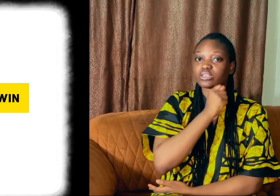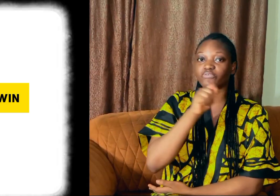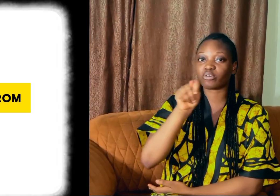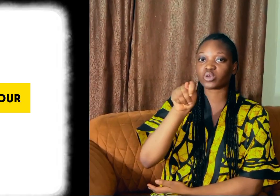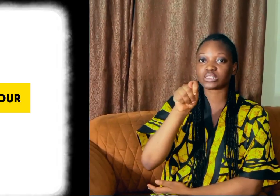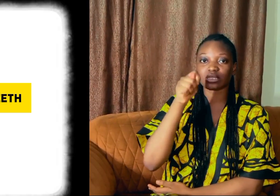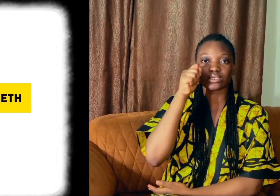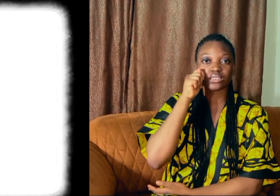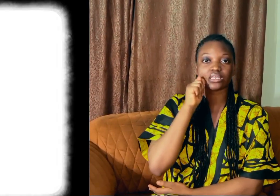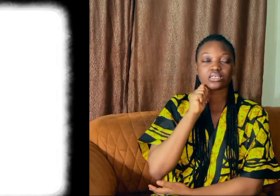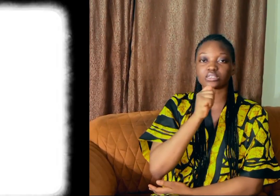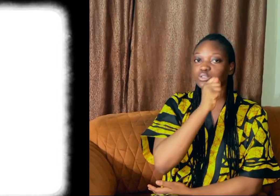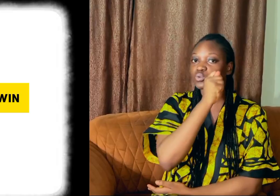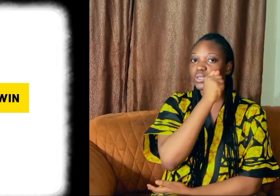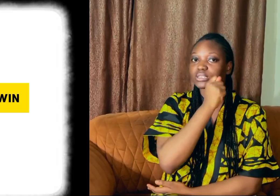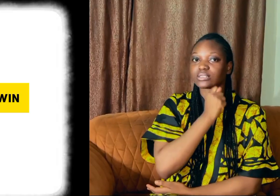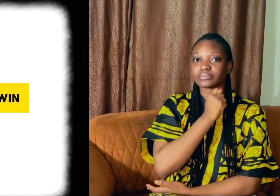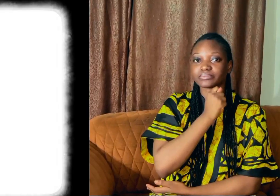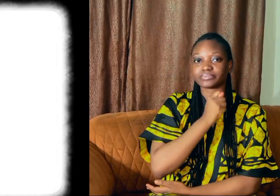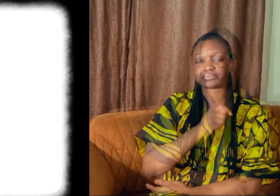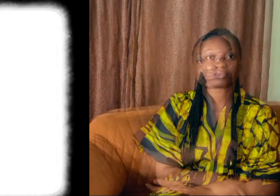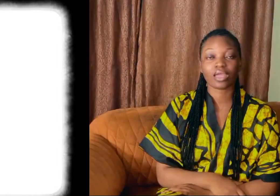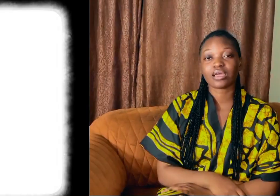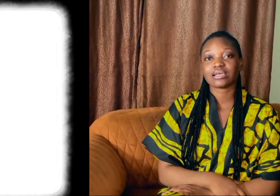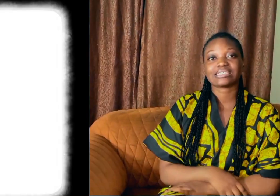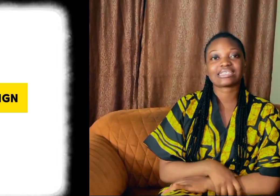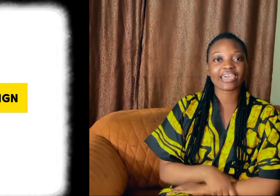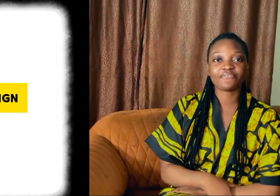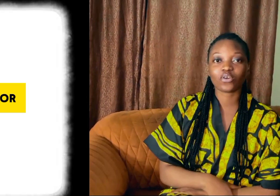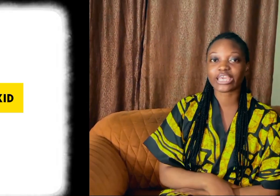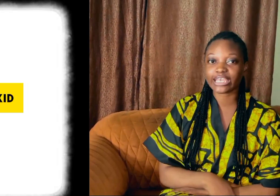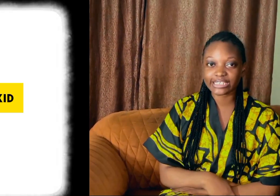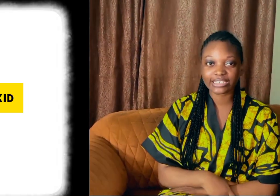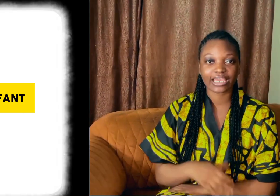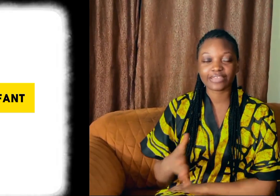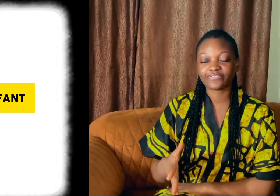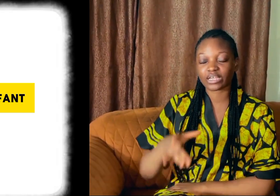from your team, swing. Sign for kid, infant,